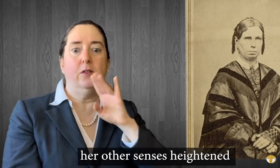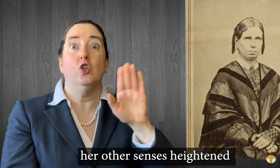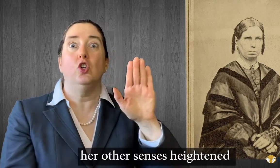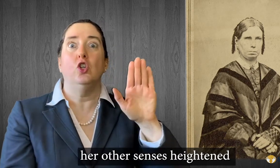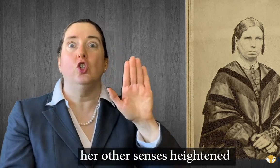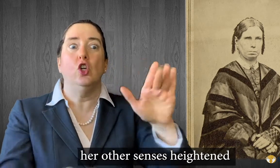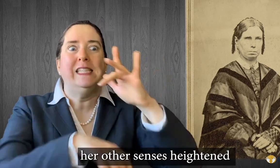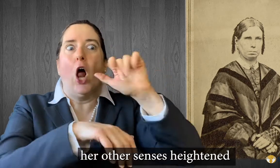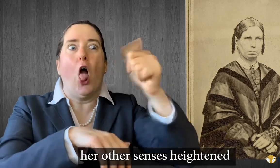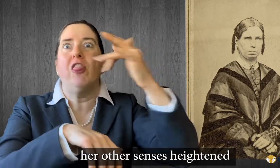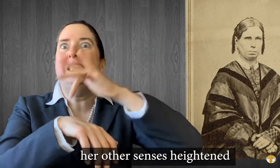Her other senses heightened,